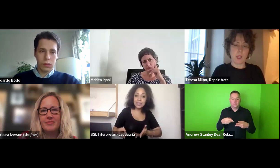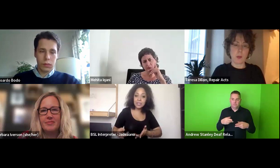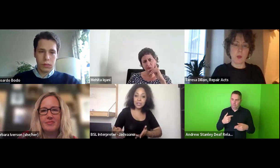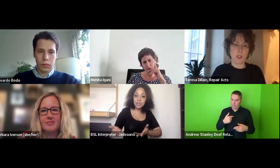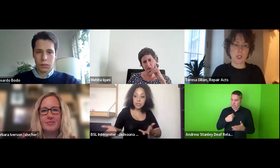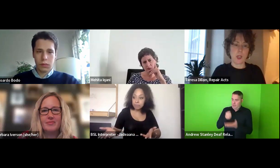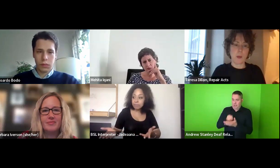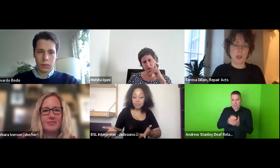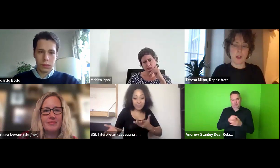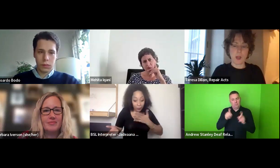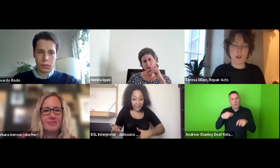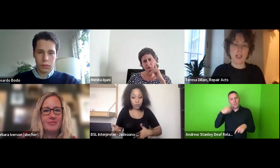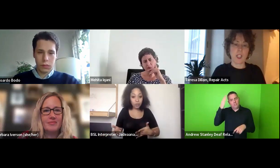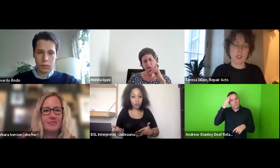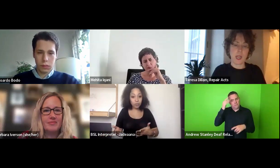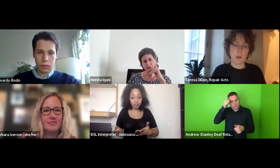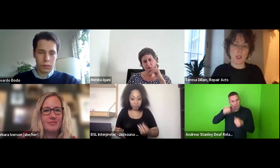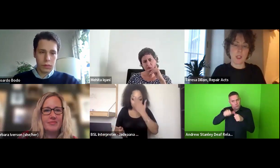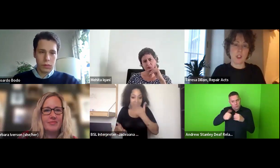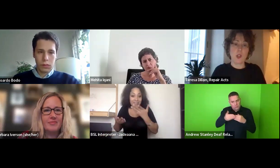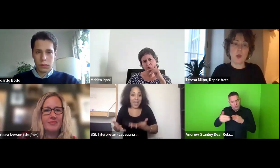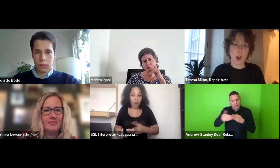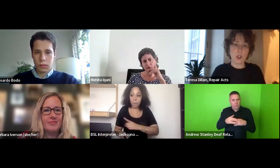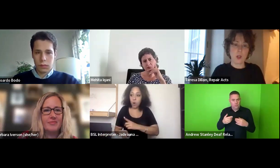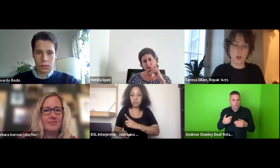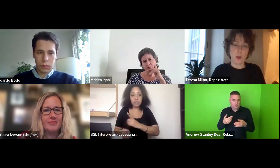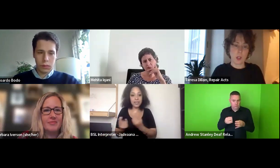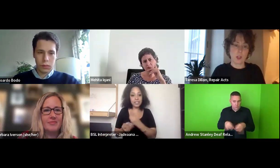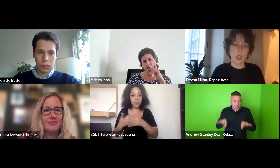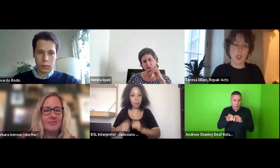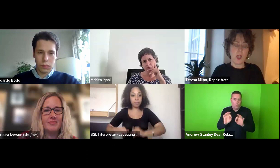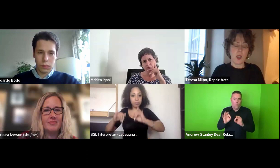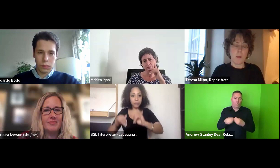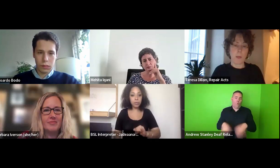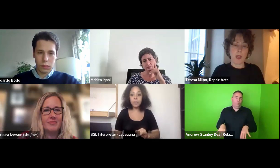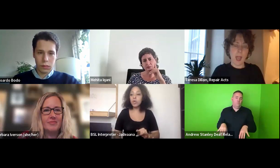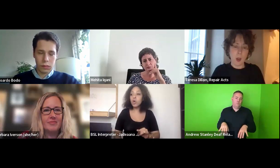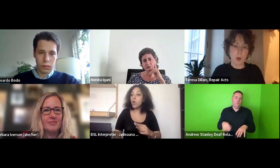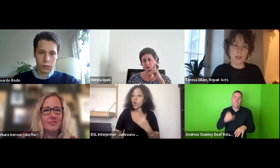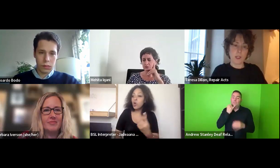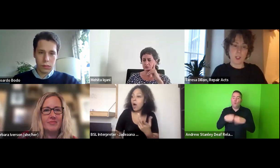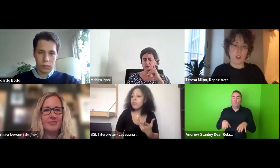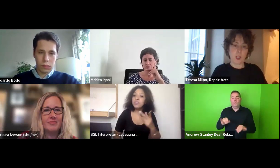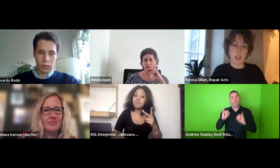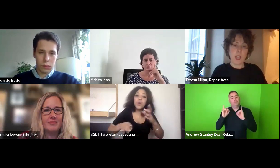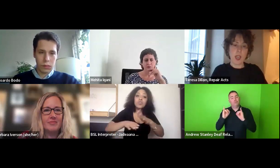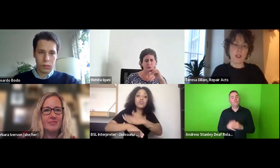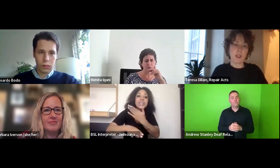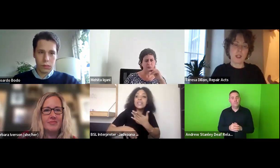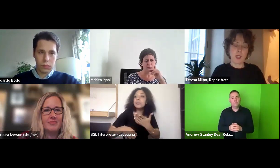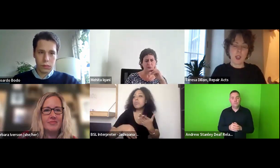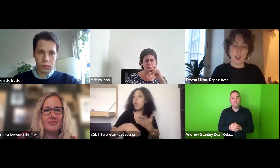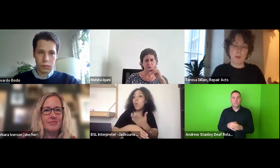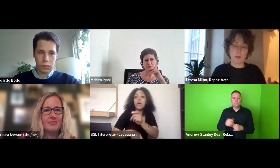this particular point in time in relation to the labor conditions, and who are the green workers now and in the future. And